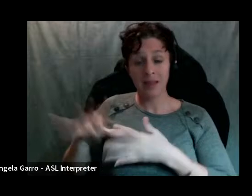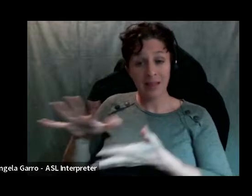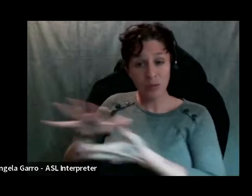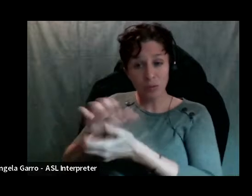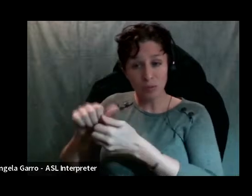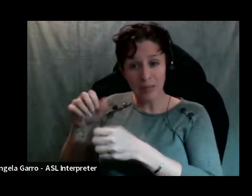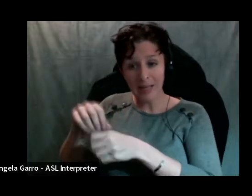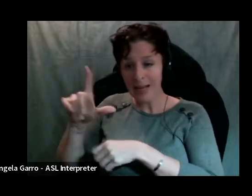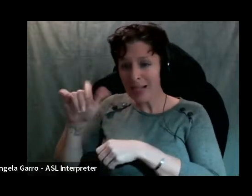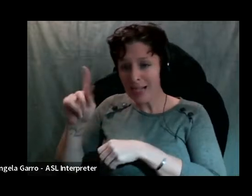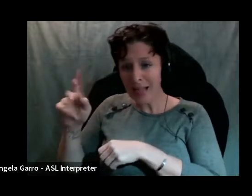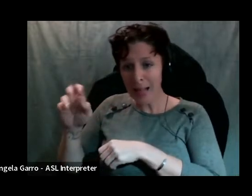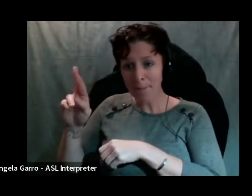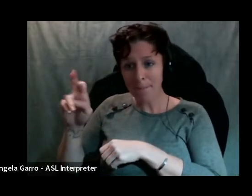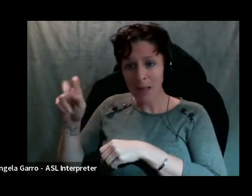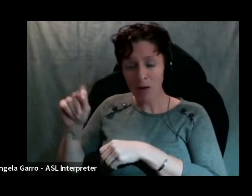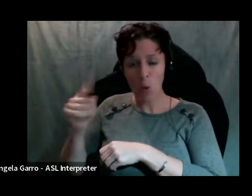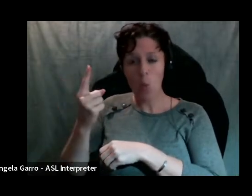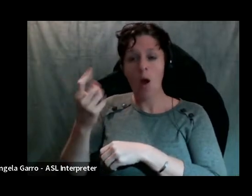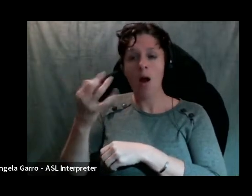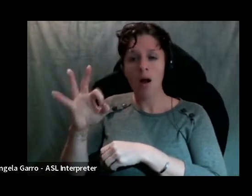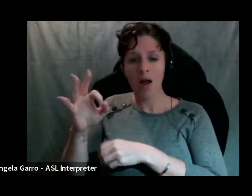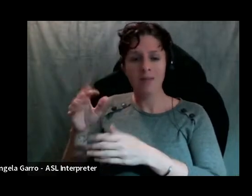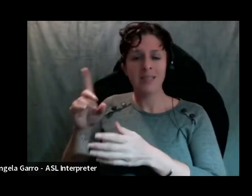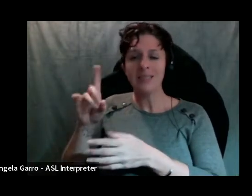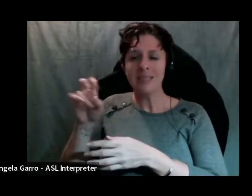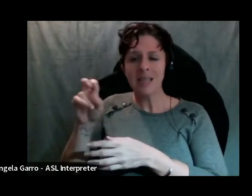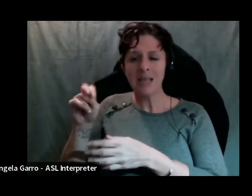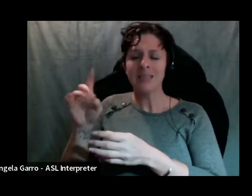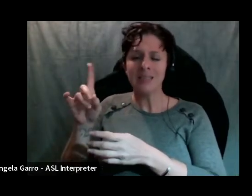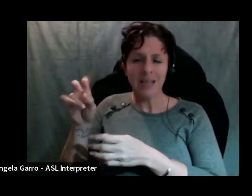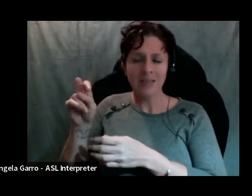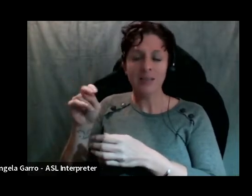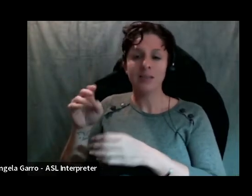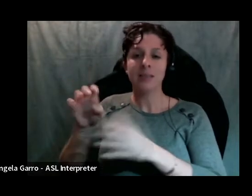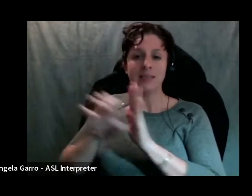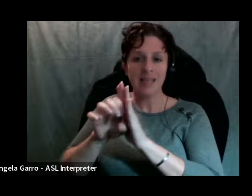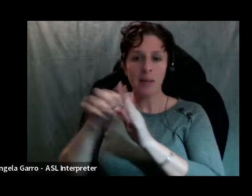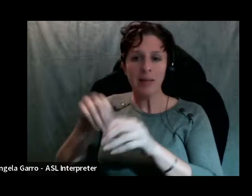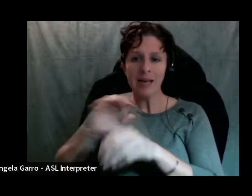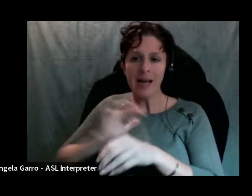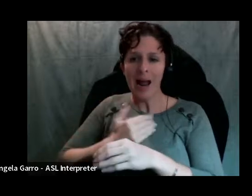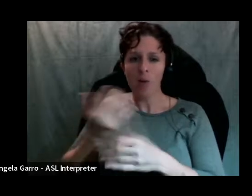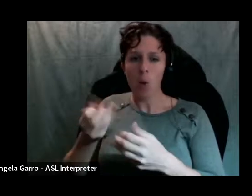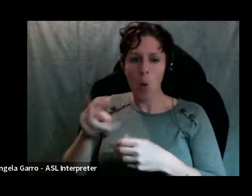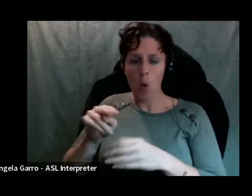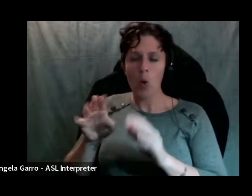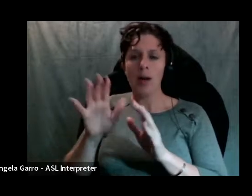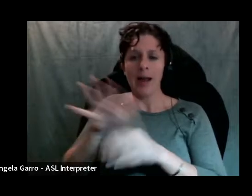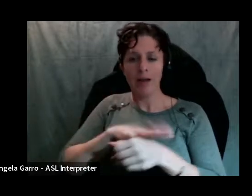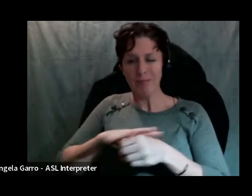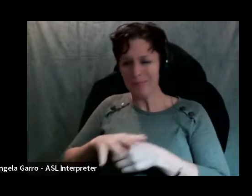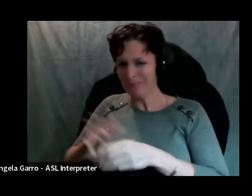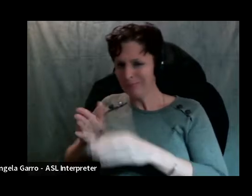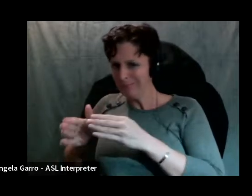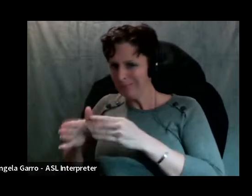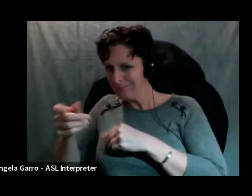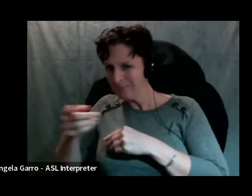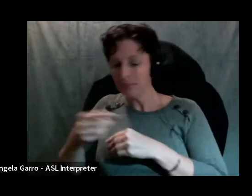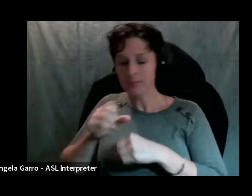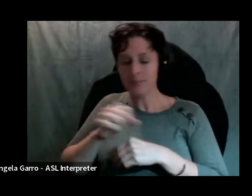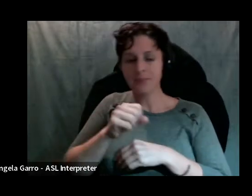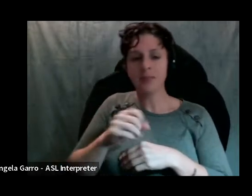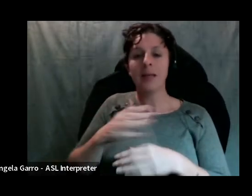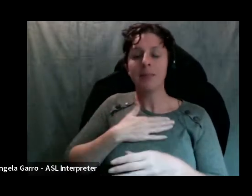Lake Merritt is just one of dozens and dozens of examples in our own area. Can you start wrapping up your comment? Yes. Thank you. Please protect